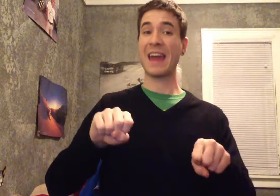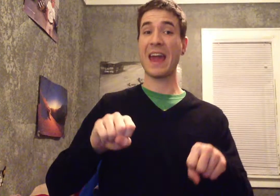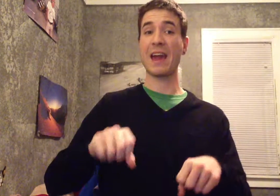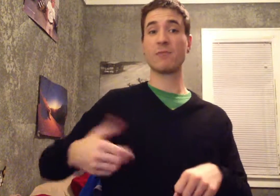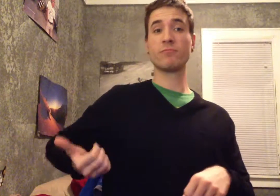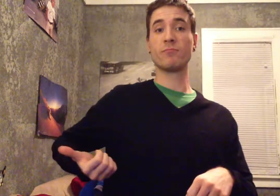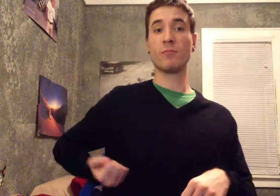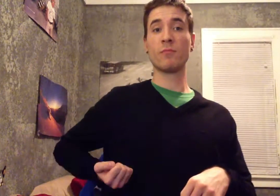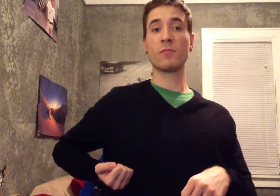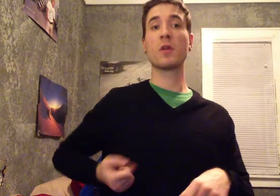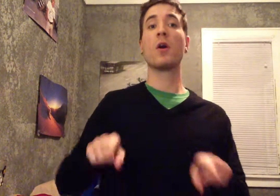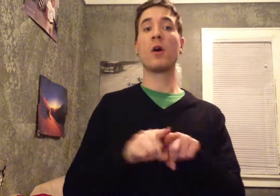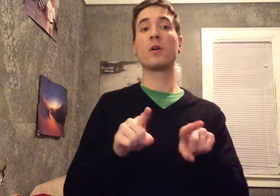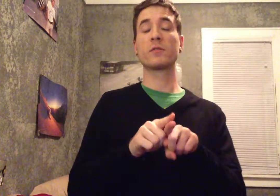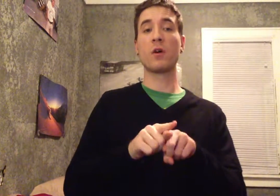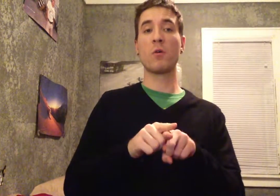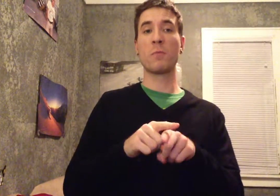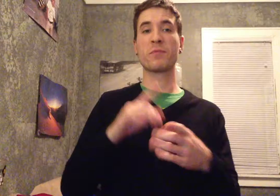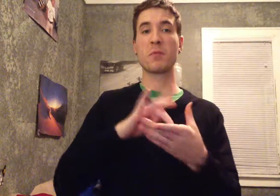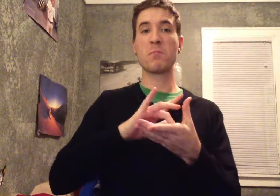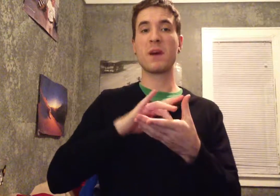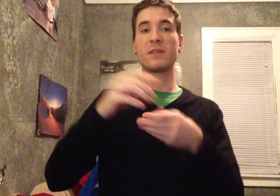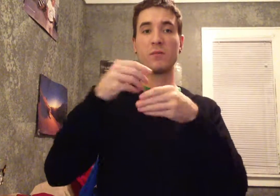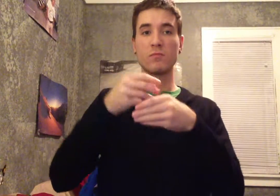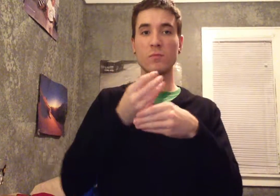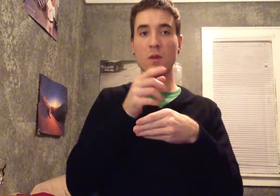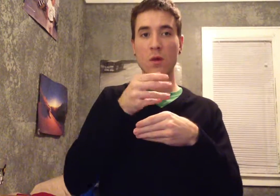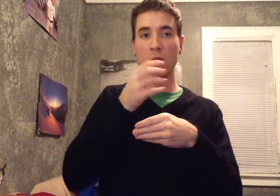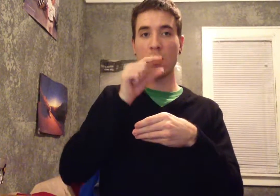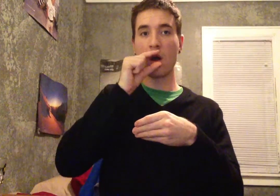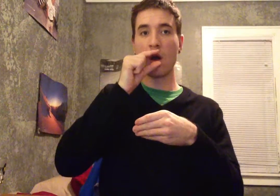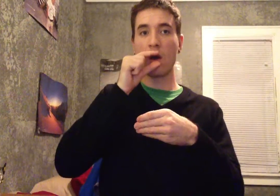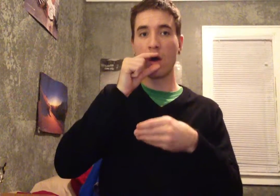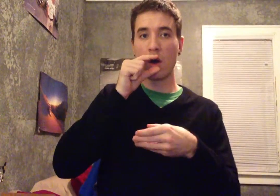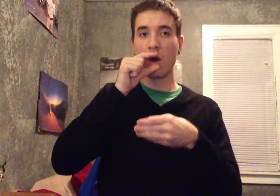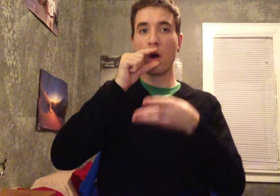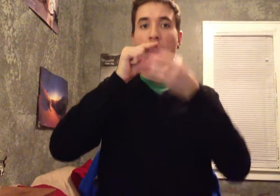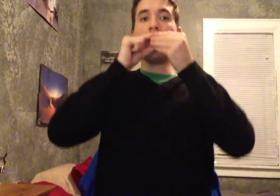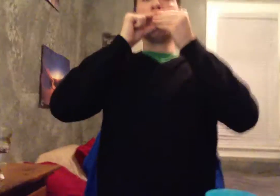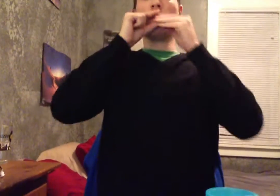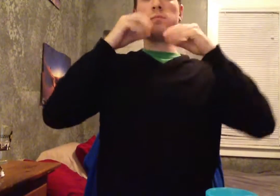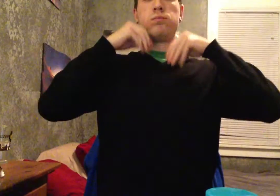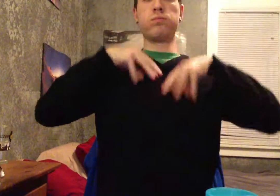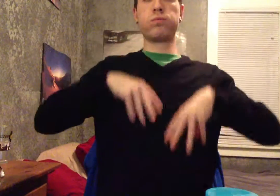other members of your healthcare team. Get your support system involved and reach out to other